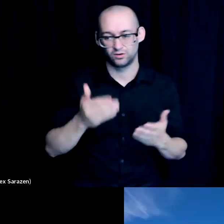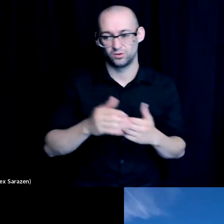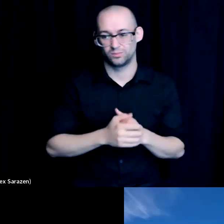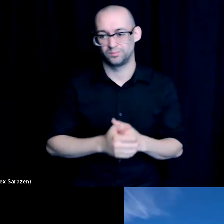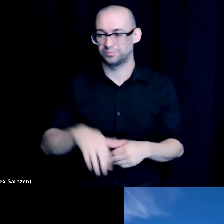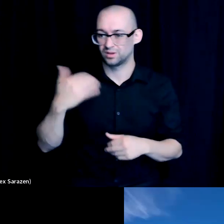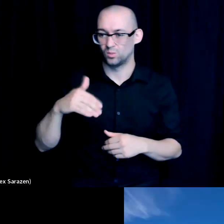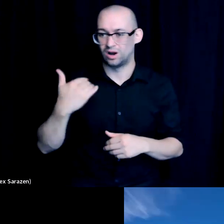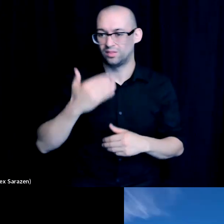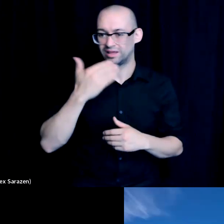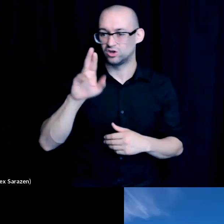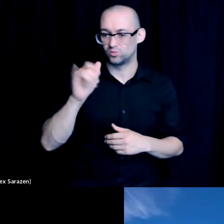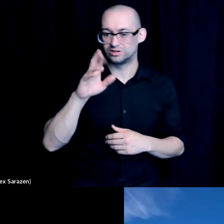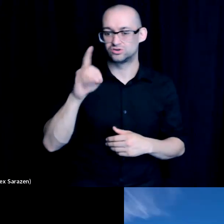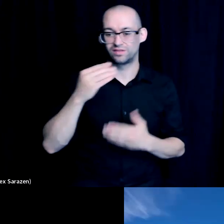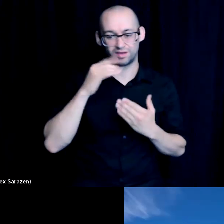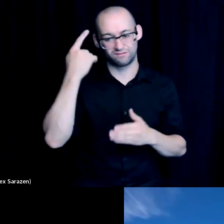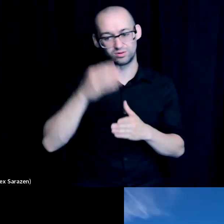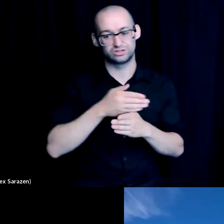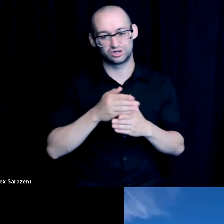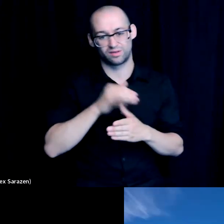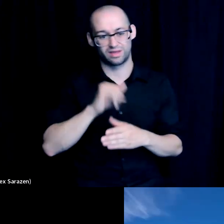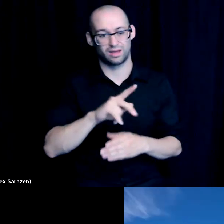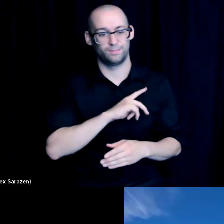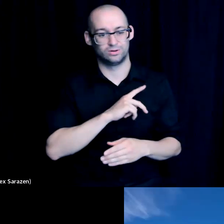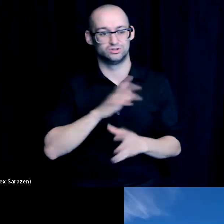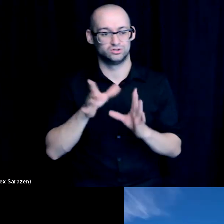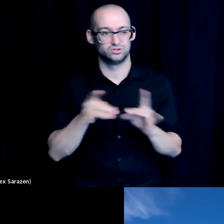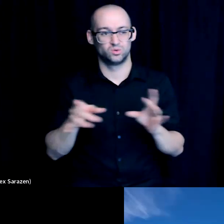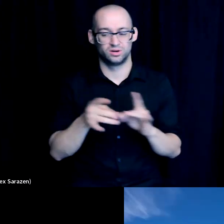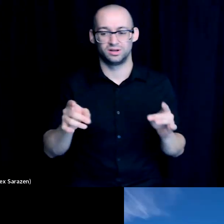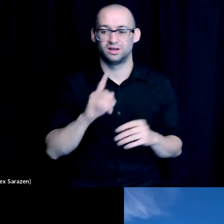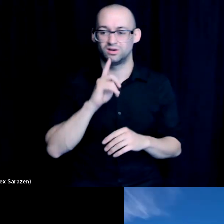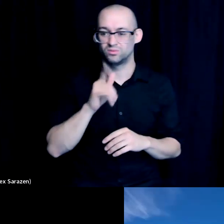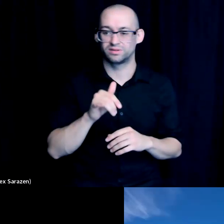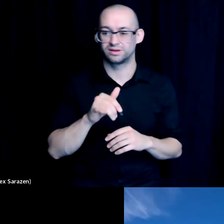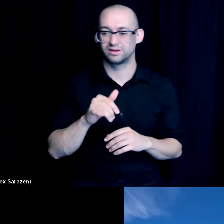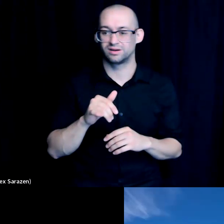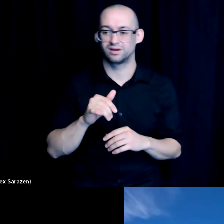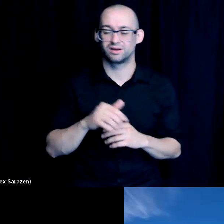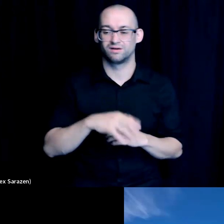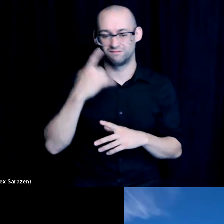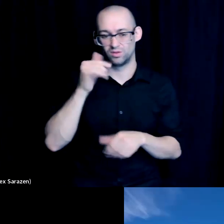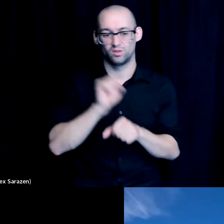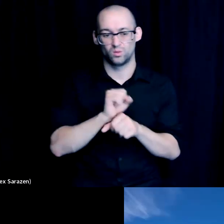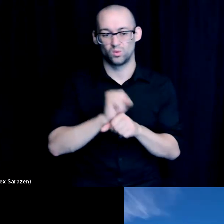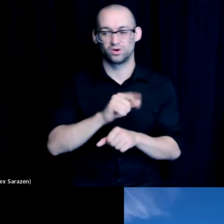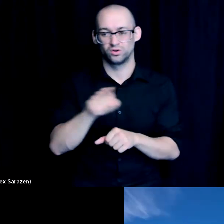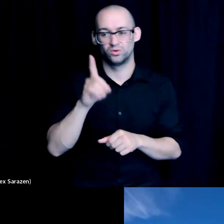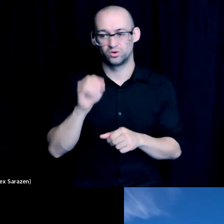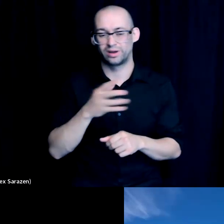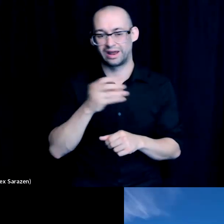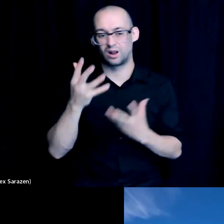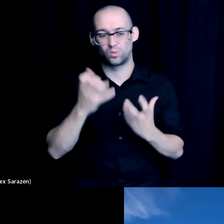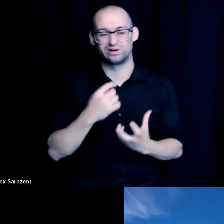Wow, thank you, Richard. Really, thank you for sharing your personal story and for the work that Crop does. And wanted to say